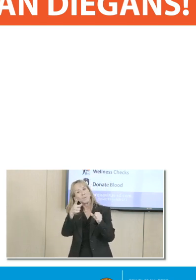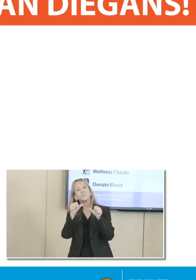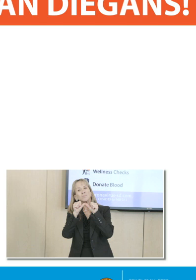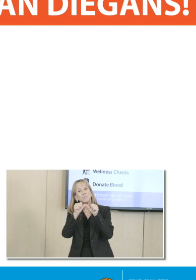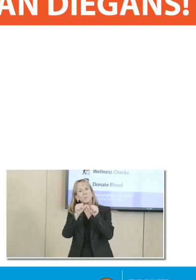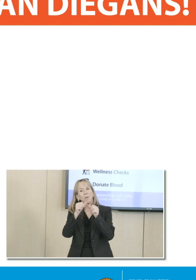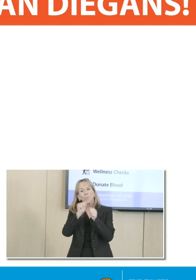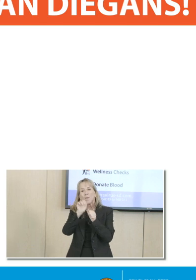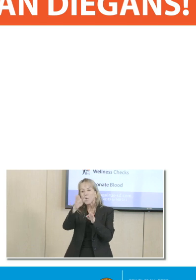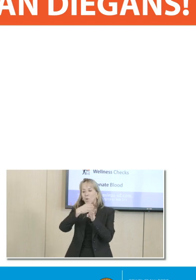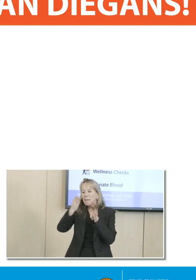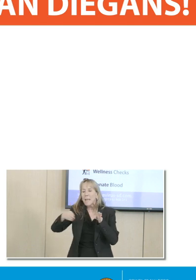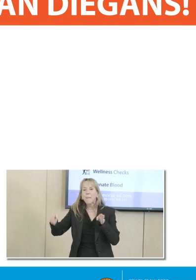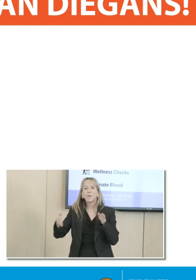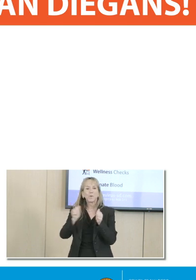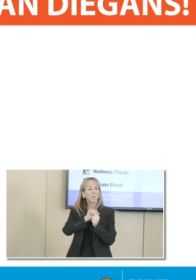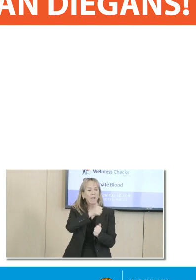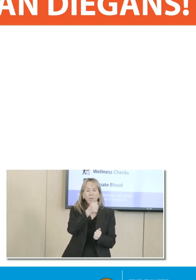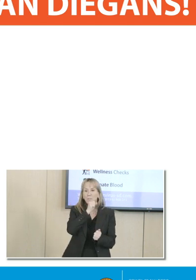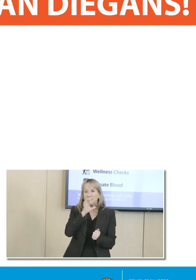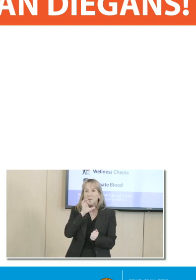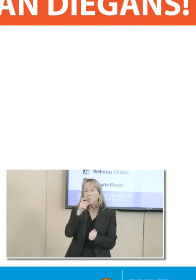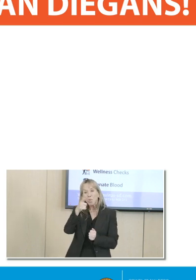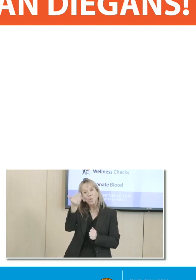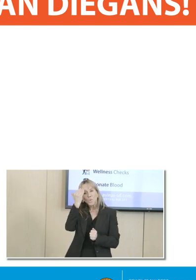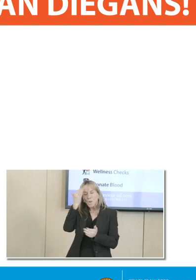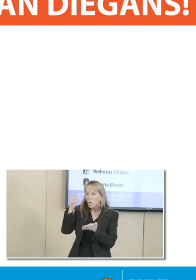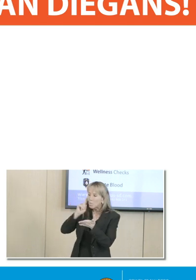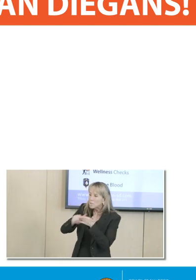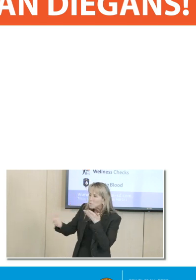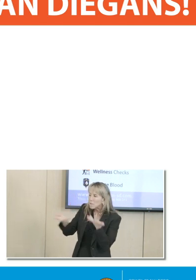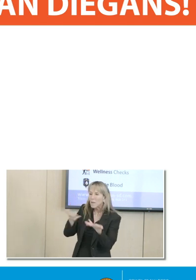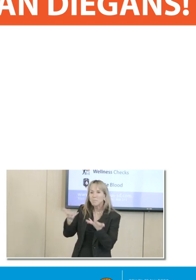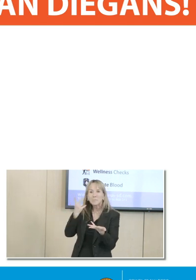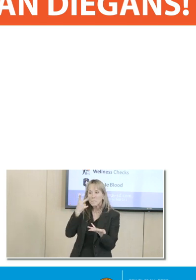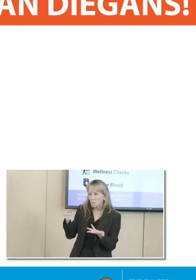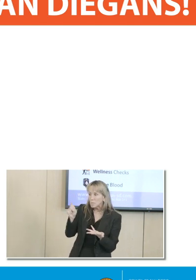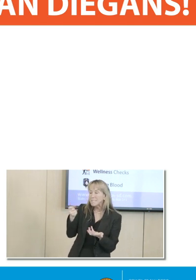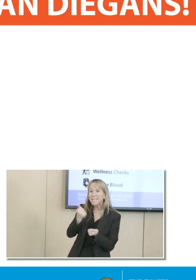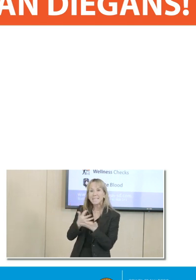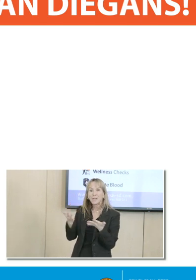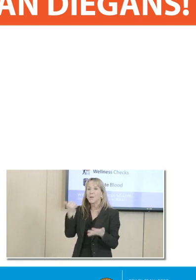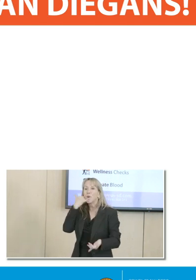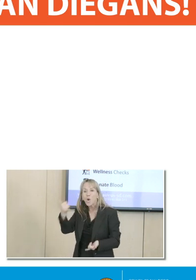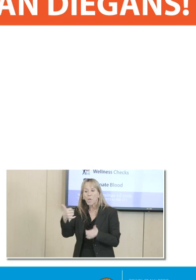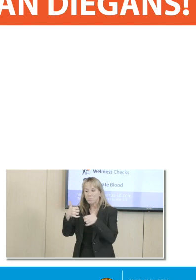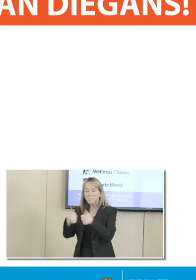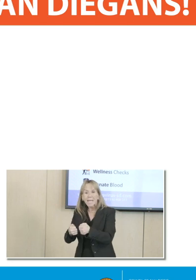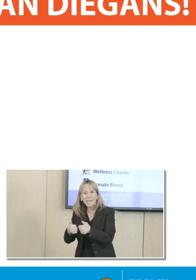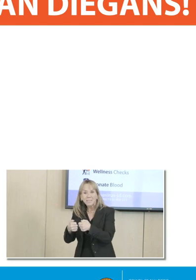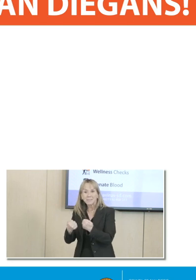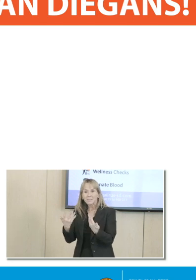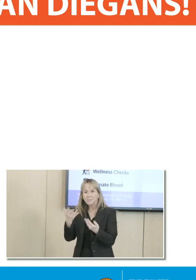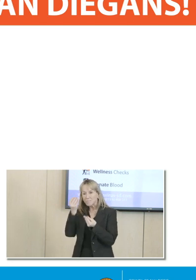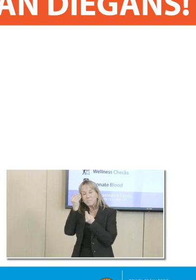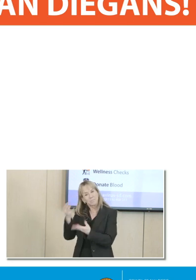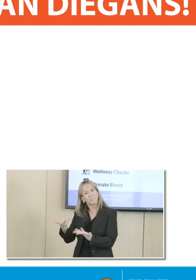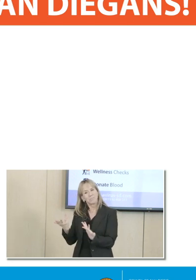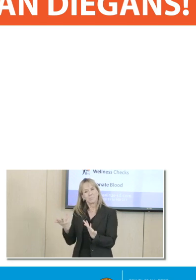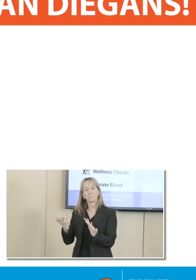with your neighbors or with seniors that you are aware of. See if they need anything. Give them a call. Text them. Let them know that they